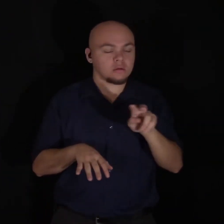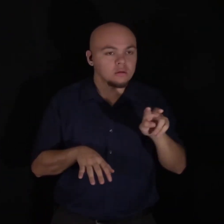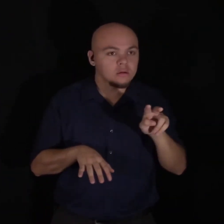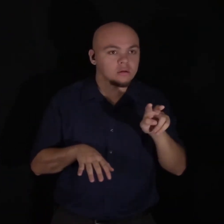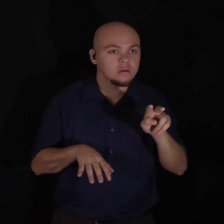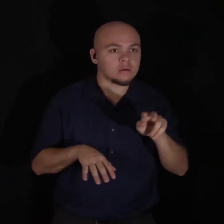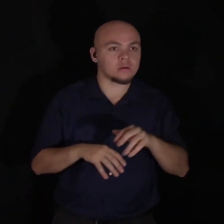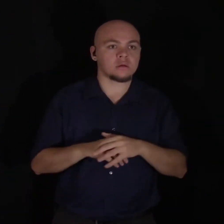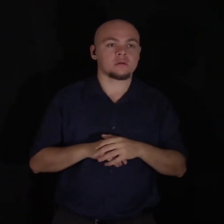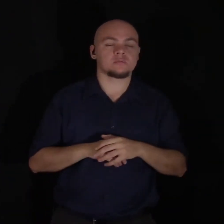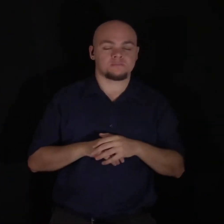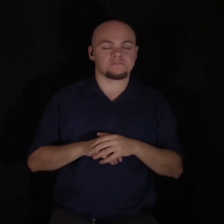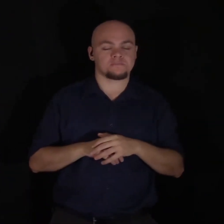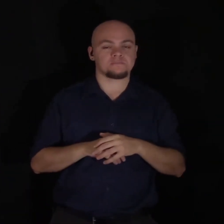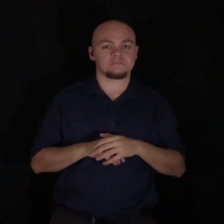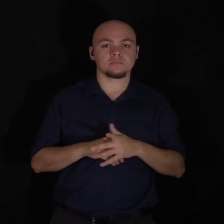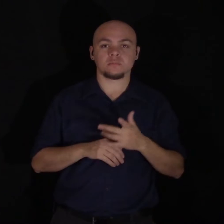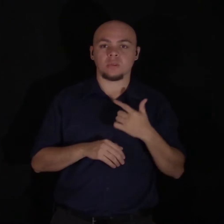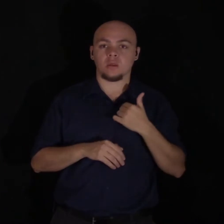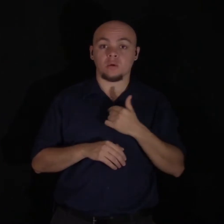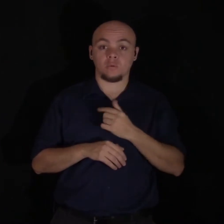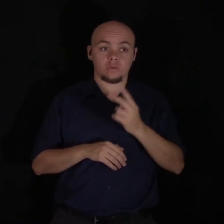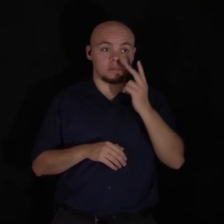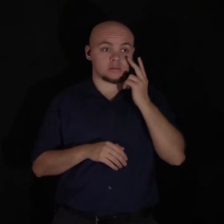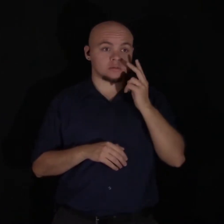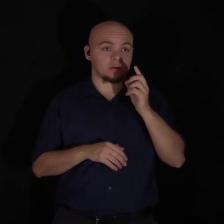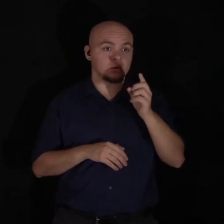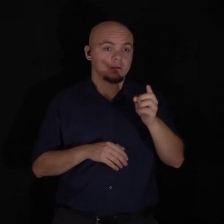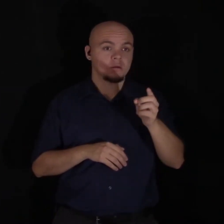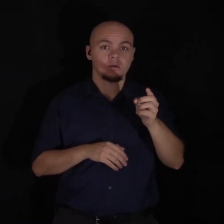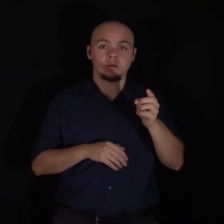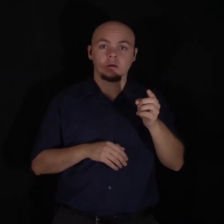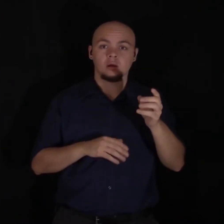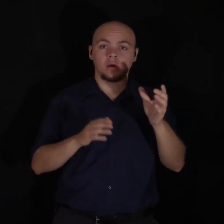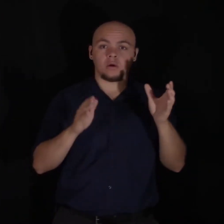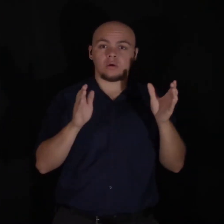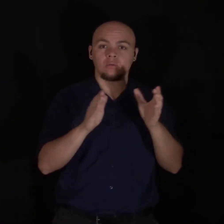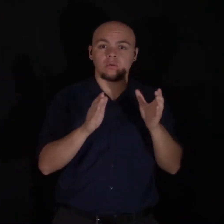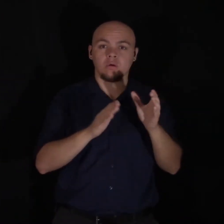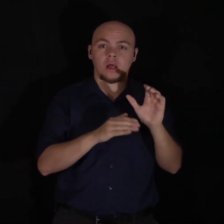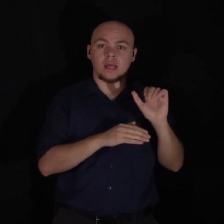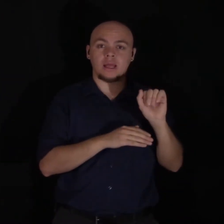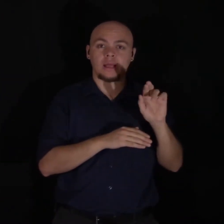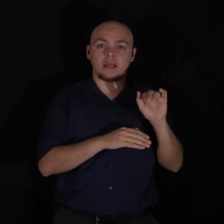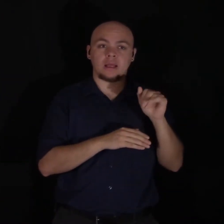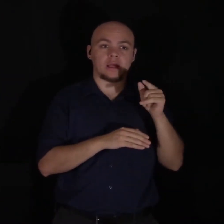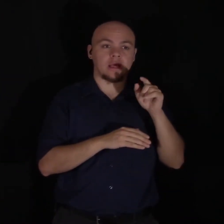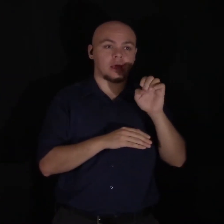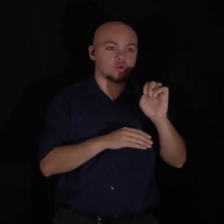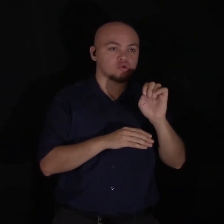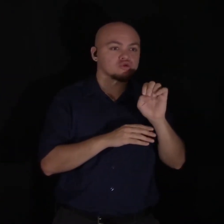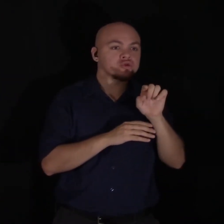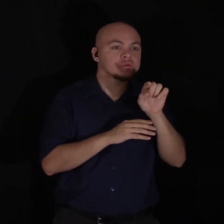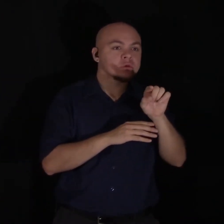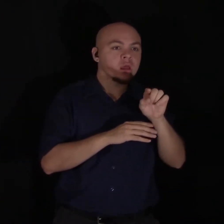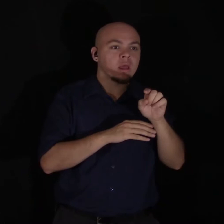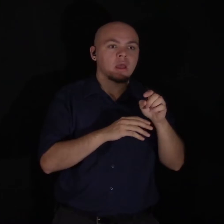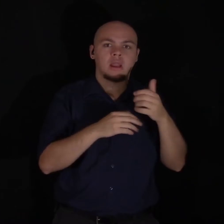situation. We perceived a low carriage, fixed on a sledge and drawn by dogs, pass